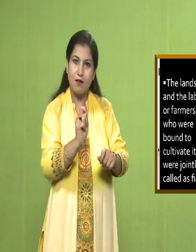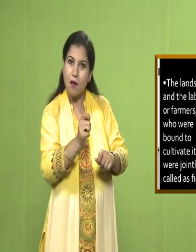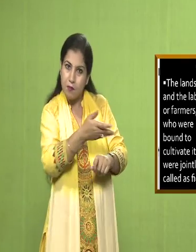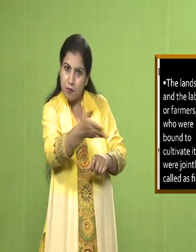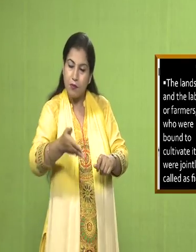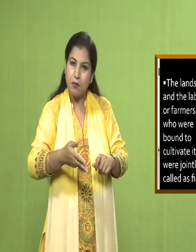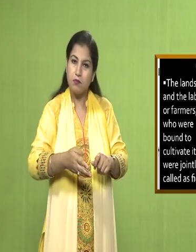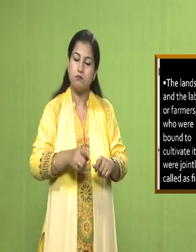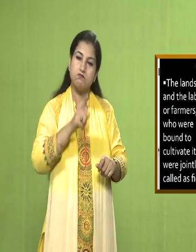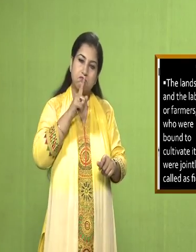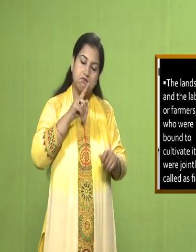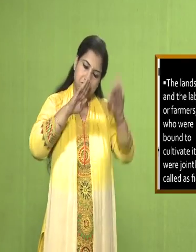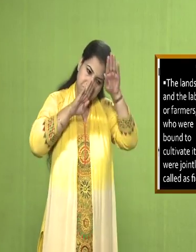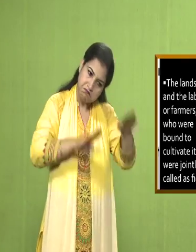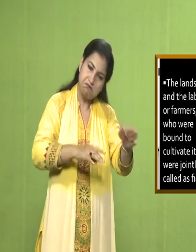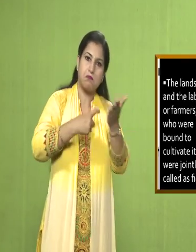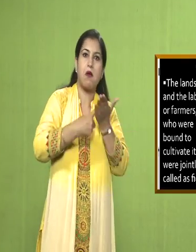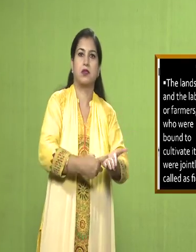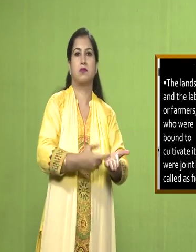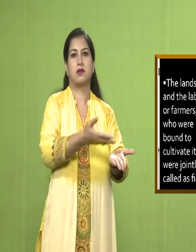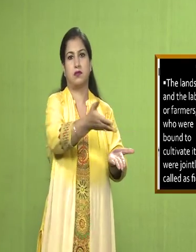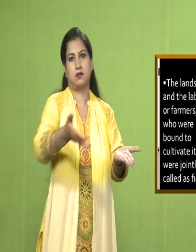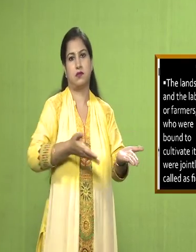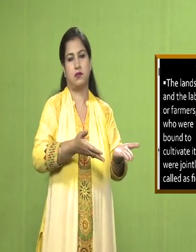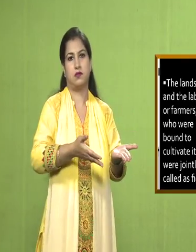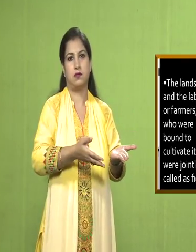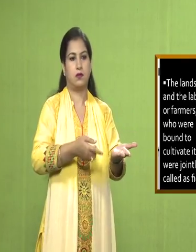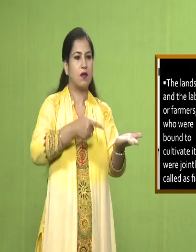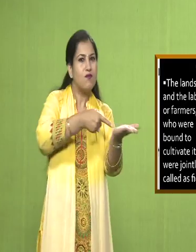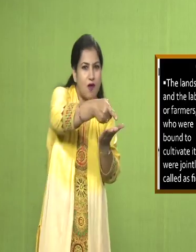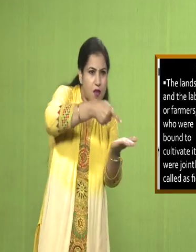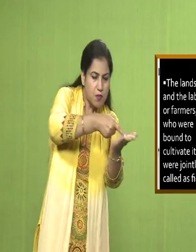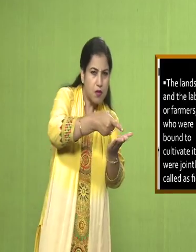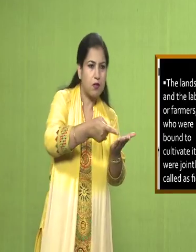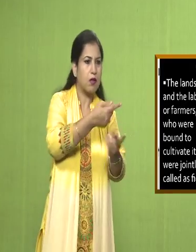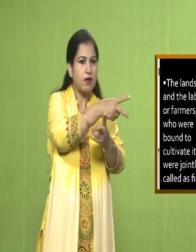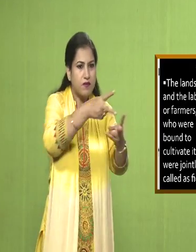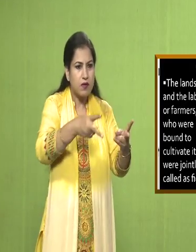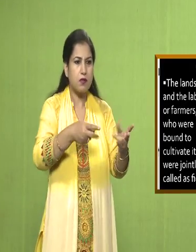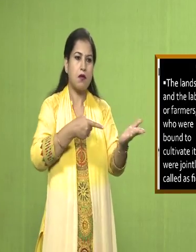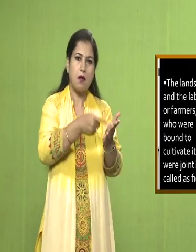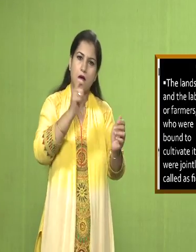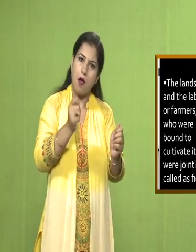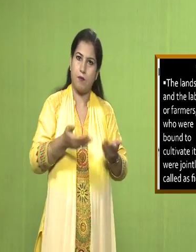were bound to cultivate it. They were called as fiefs.